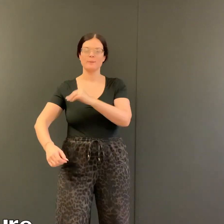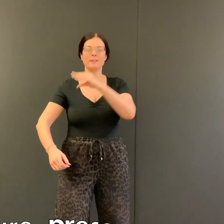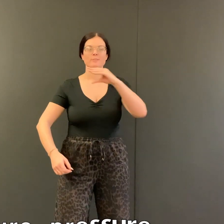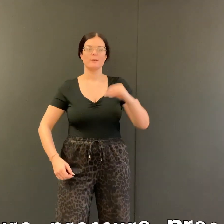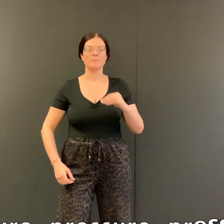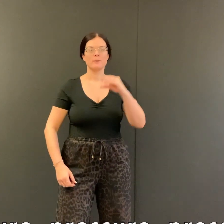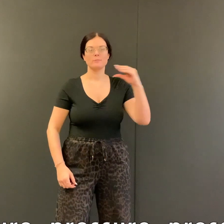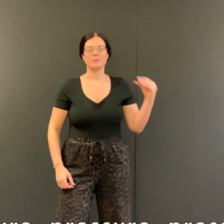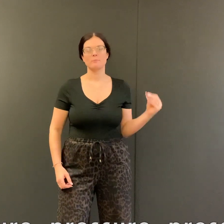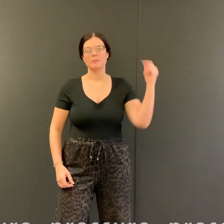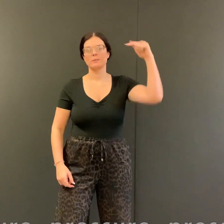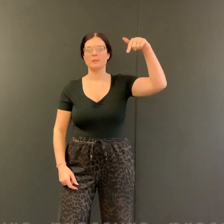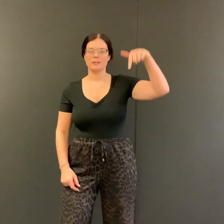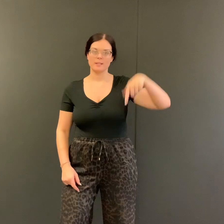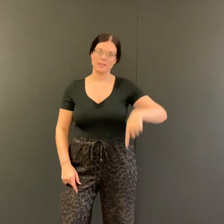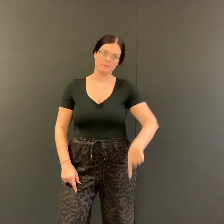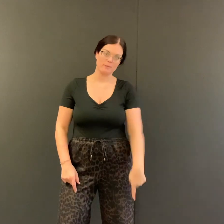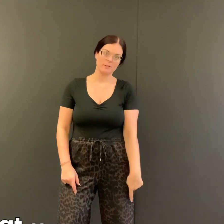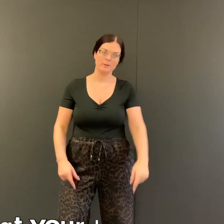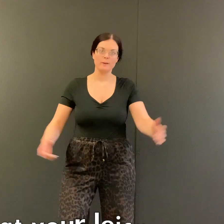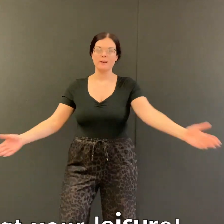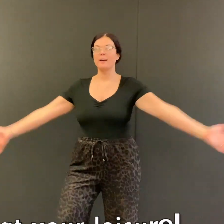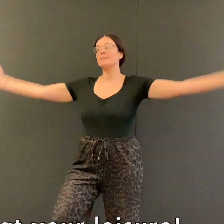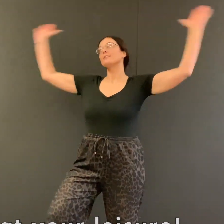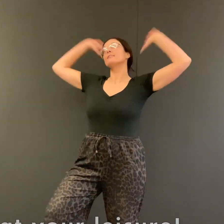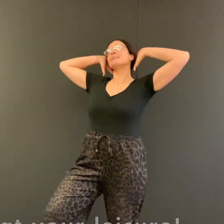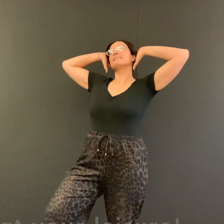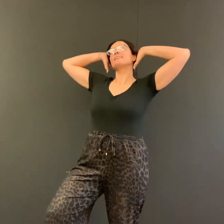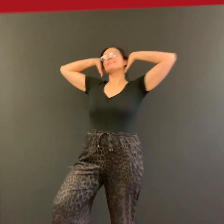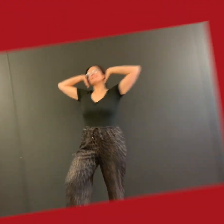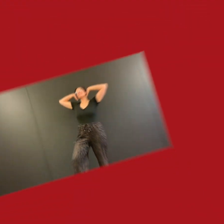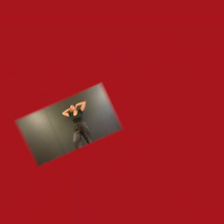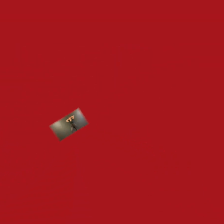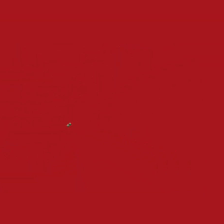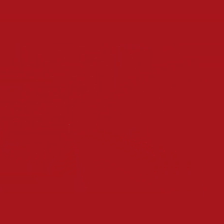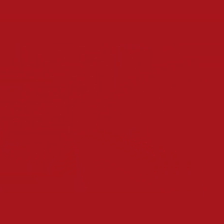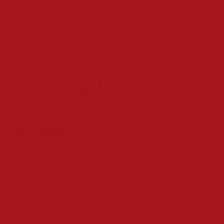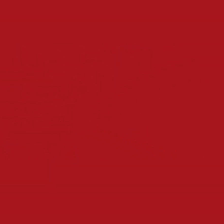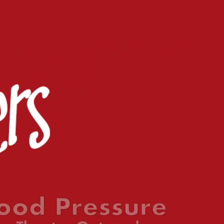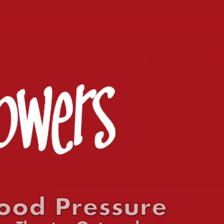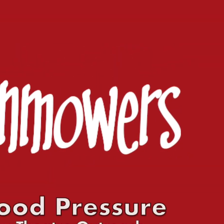pressure keep it low at your leisure.